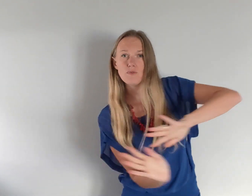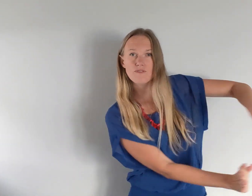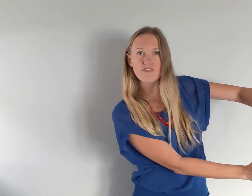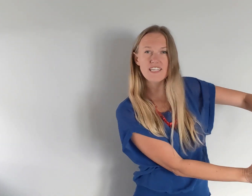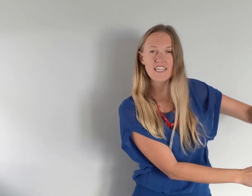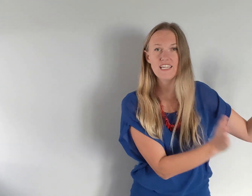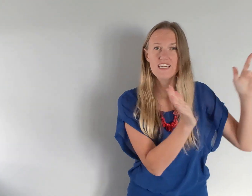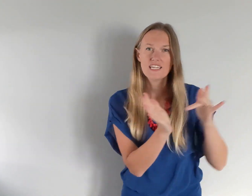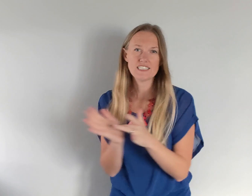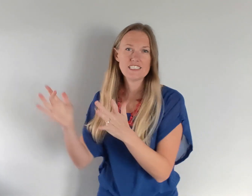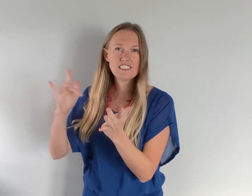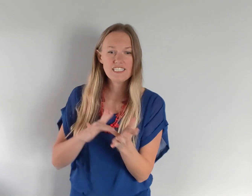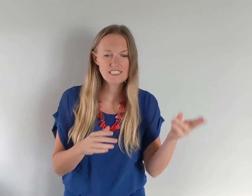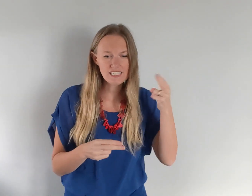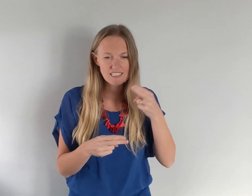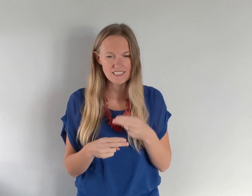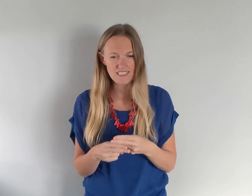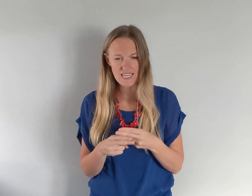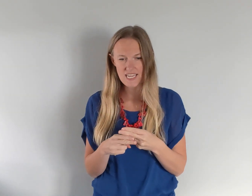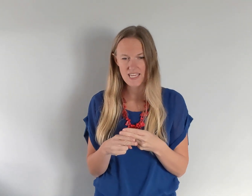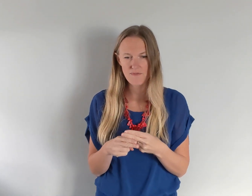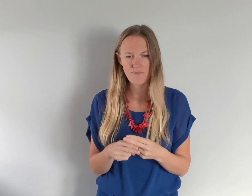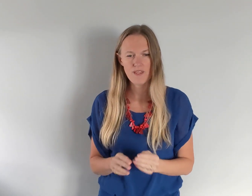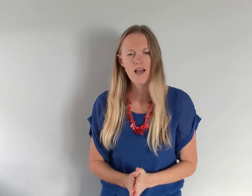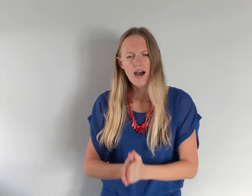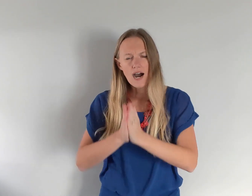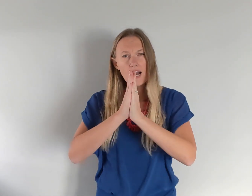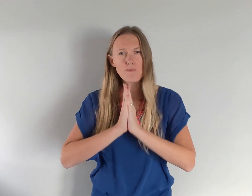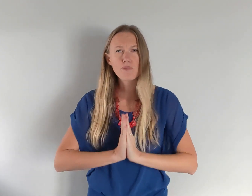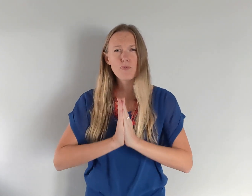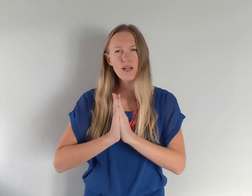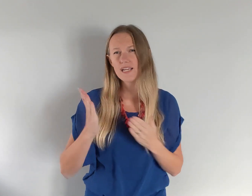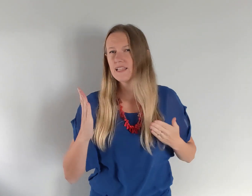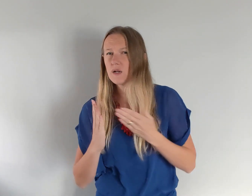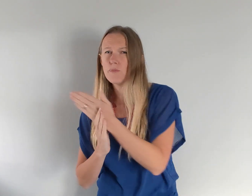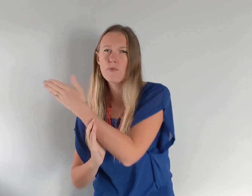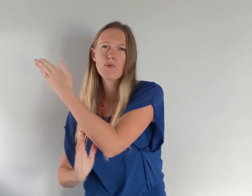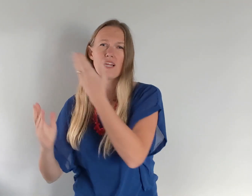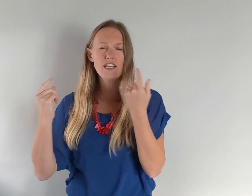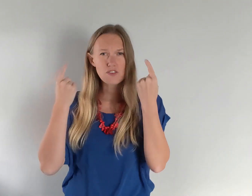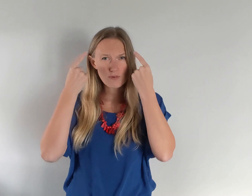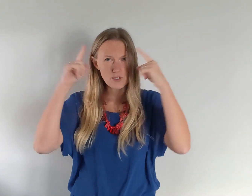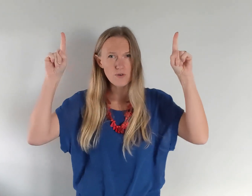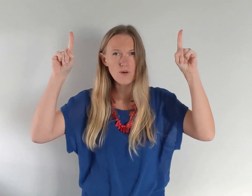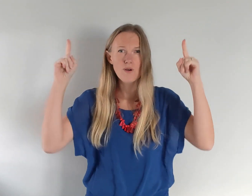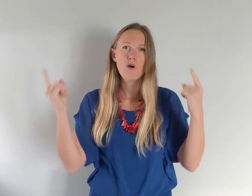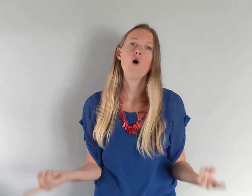would flee in Jesus' name. I pray that a breakthrough